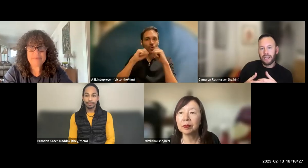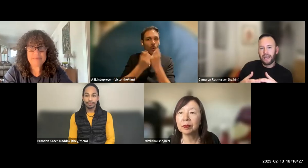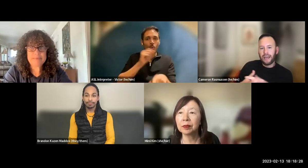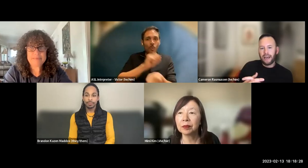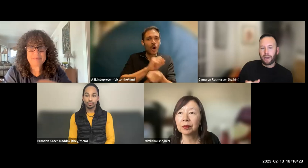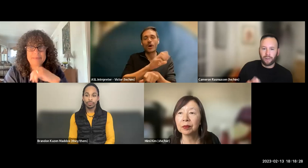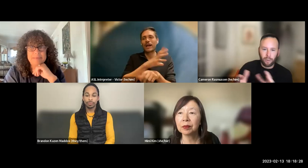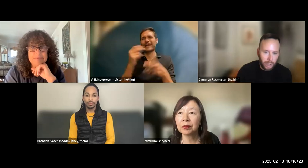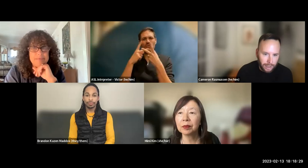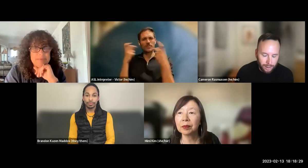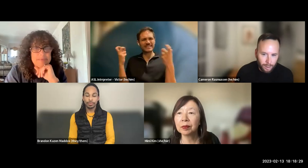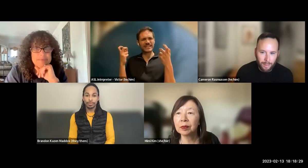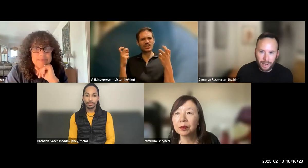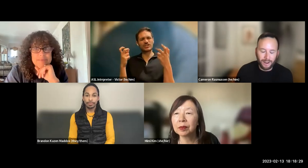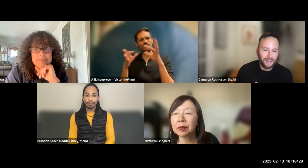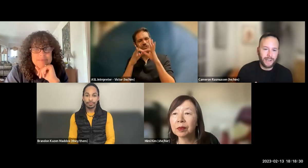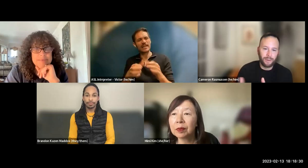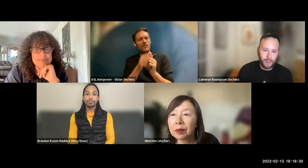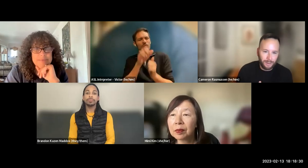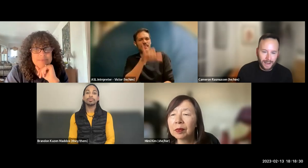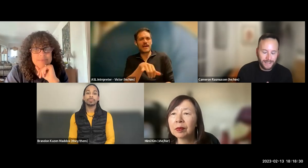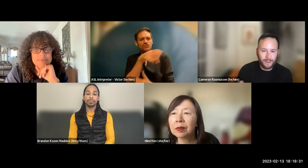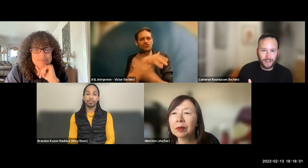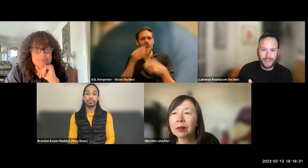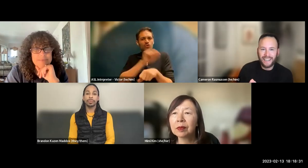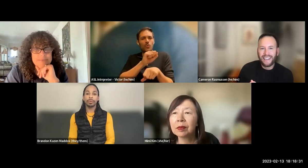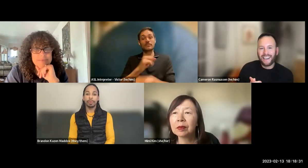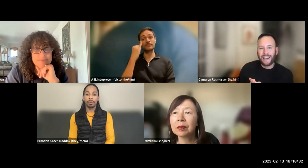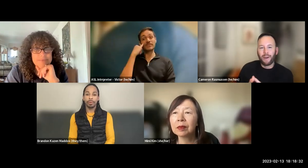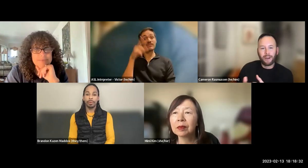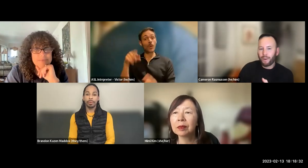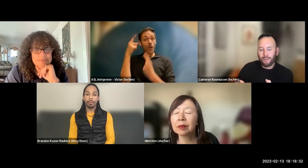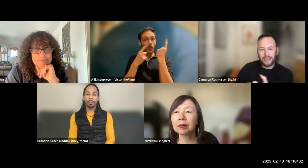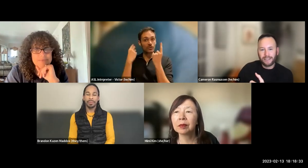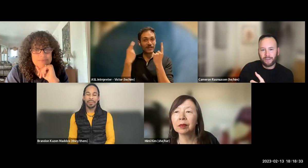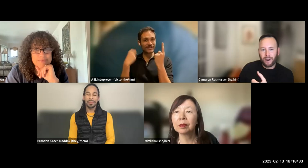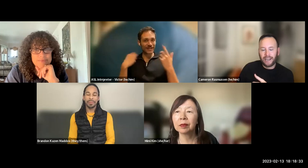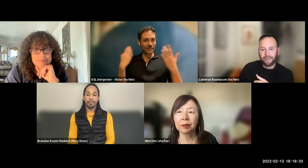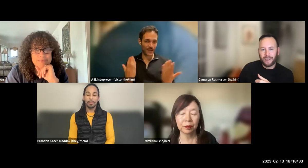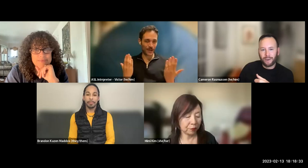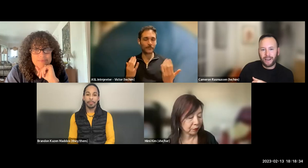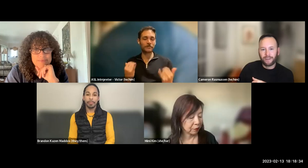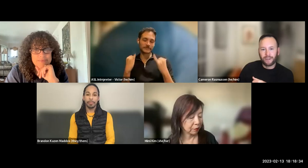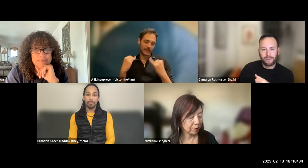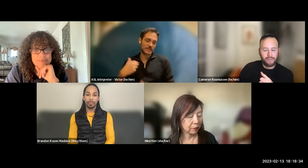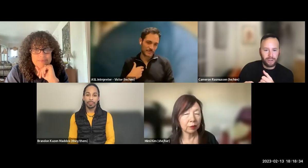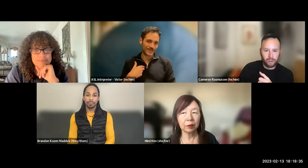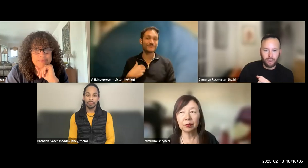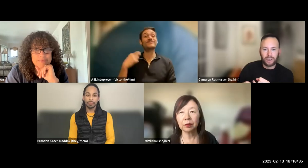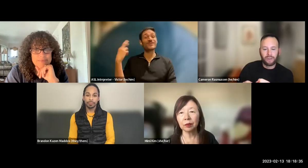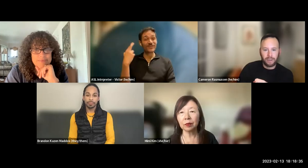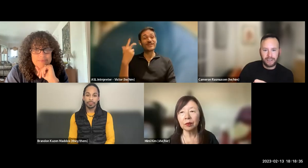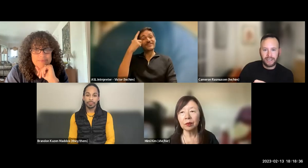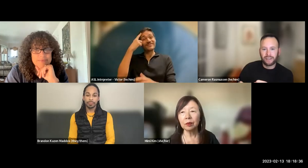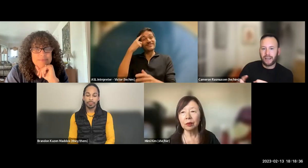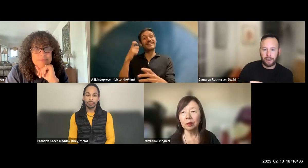work. And if you're wondering why I'm here, which I was wondering myself a little bit, I'm here in part because of some writing I've done around sort of social